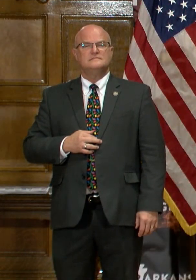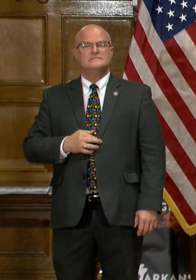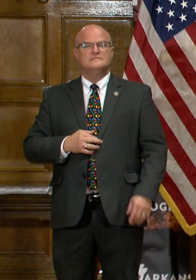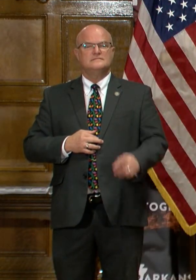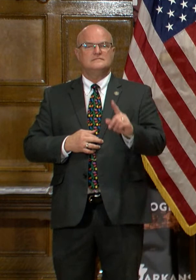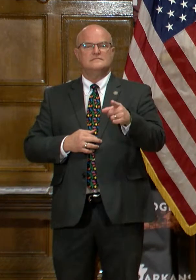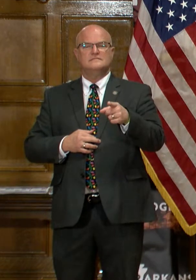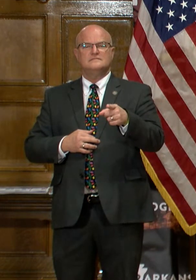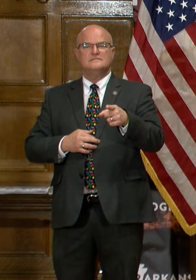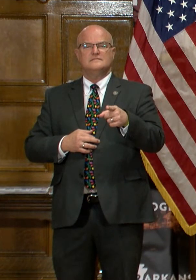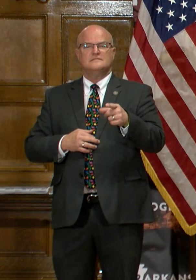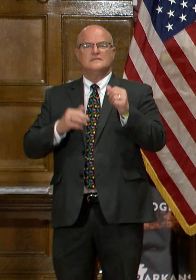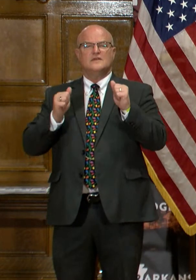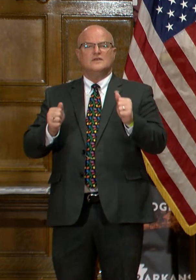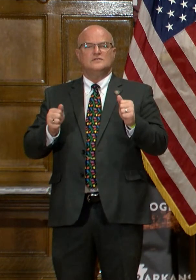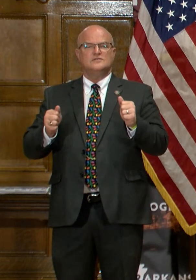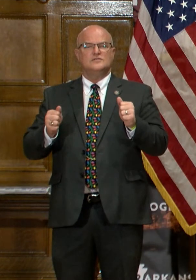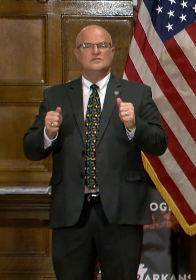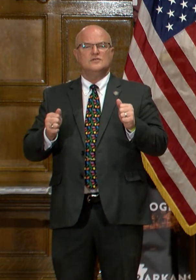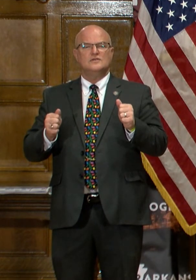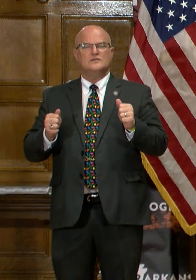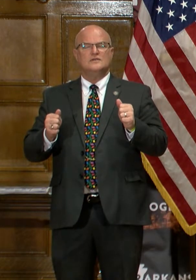Could you